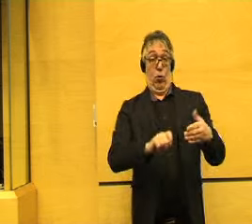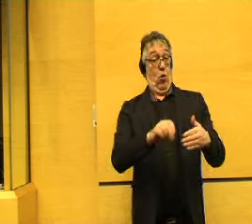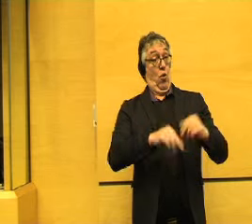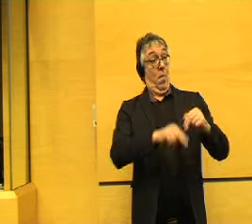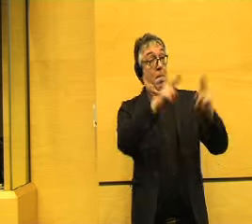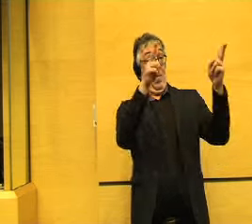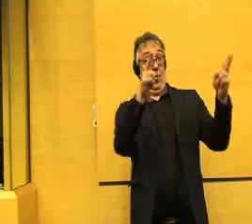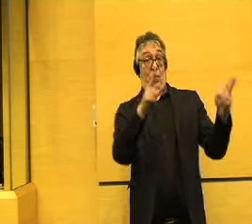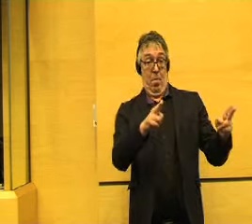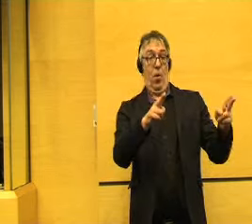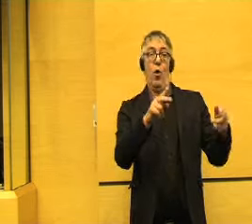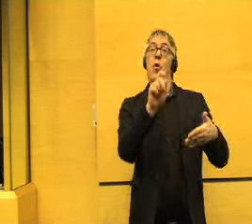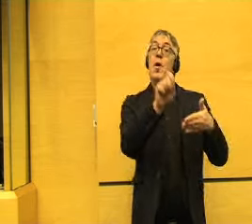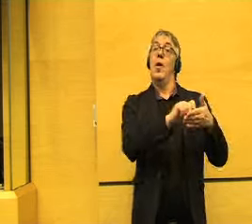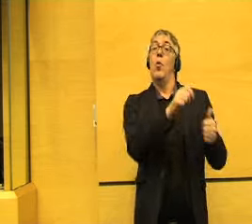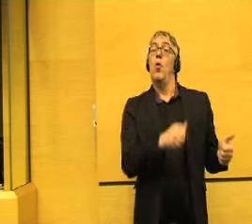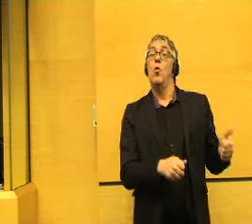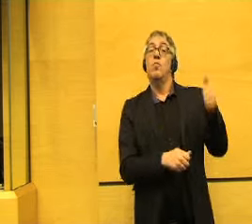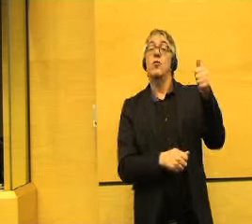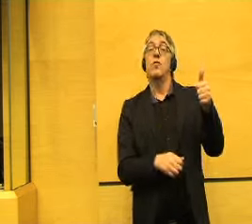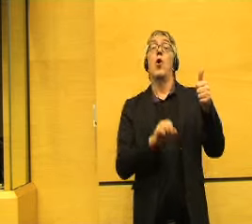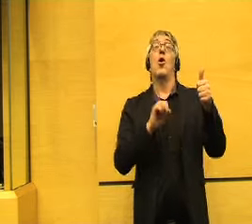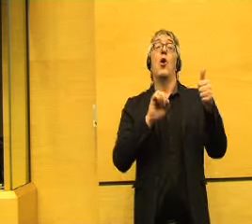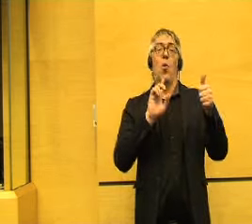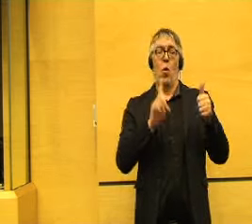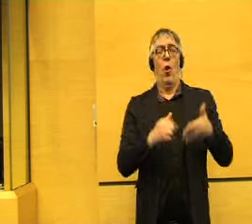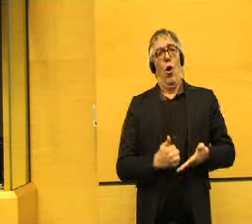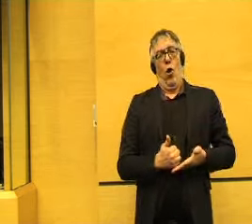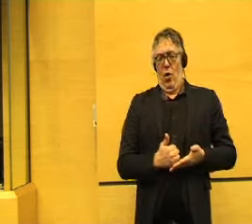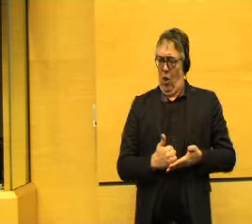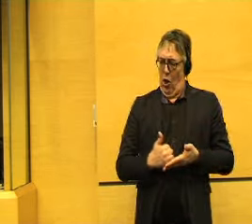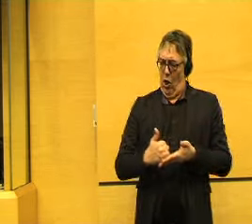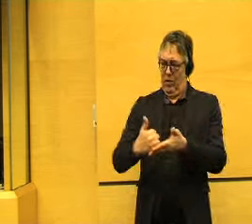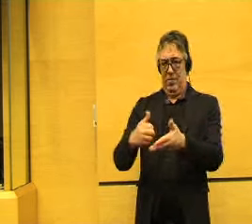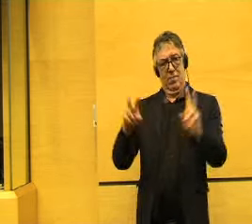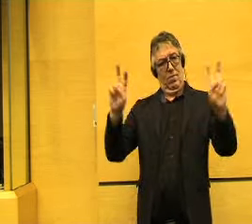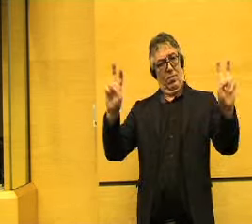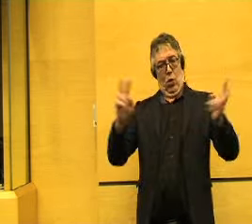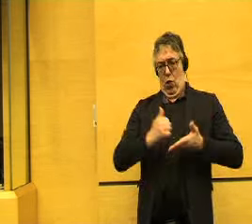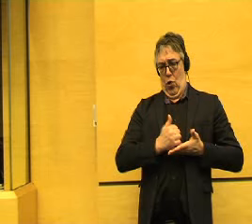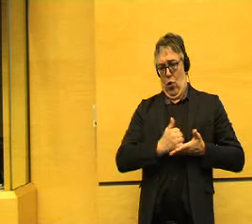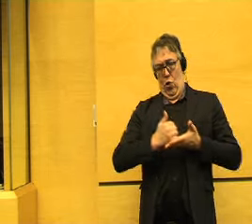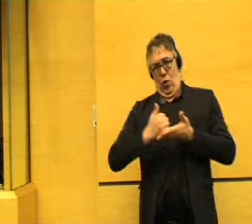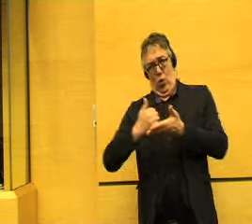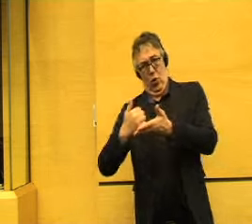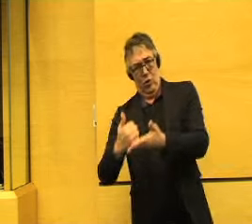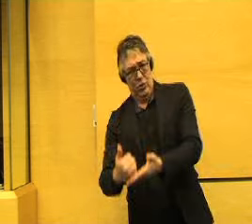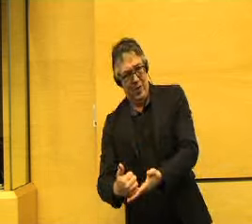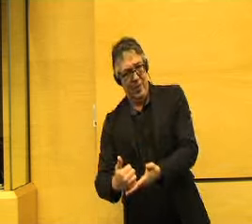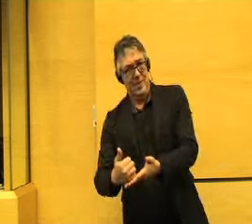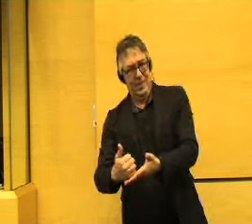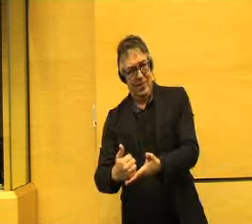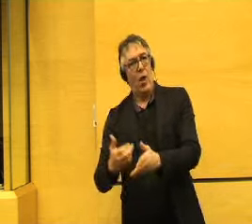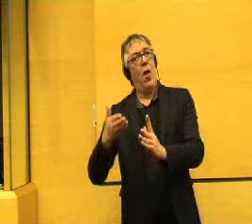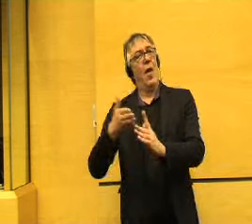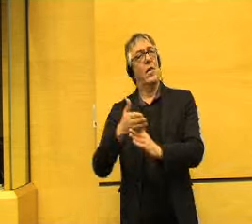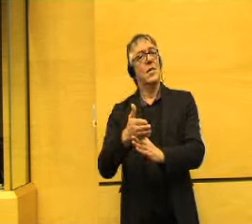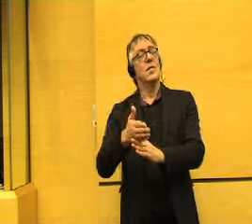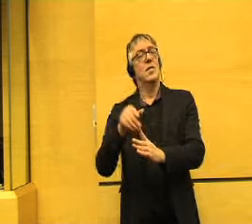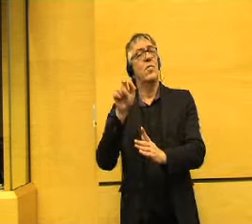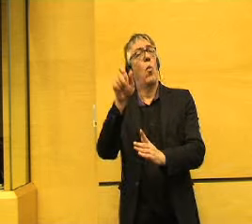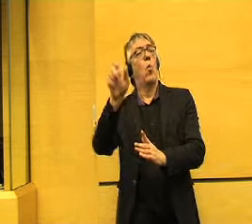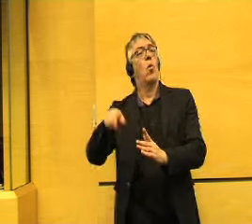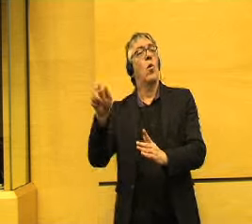and facilitate voting by secret ballot for persons with disabilities. How does this work, in particular for